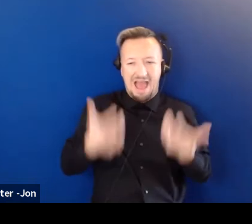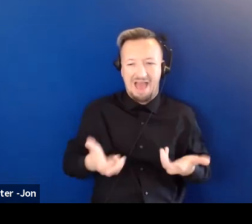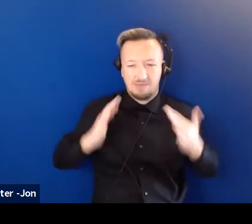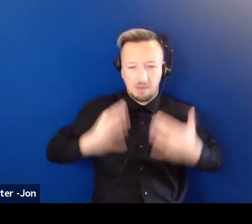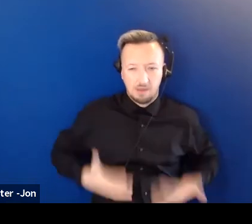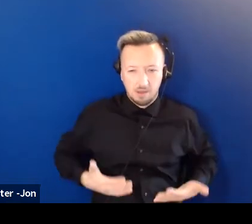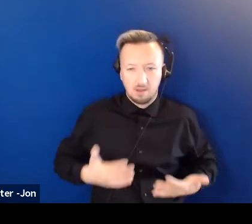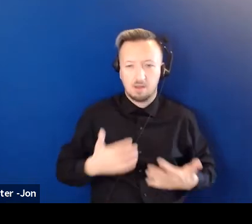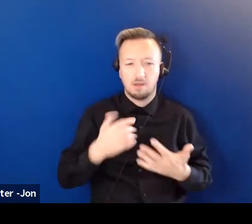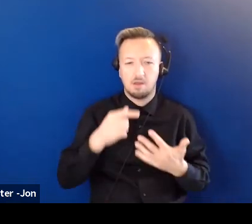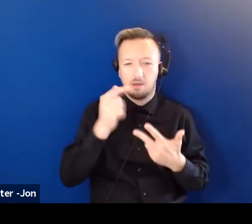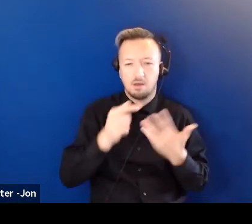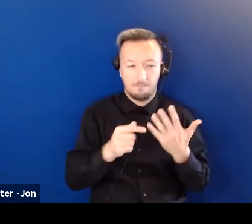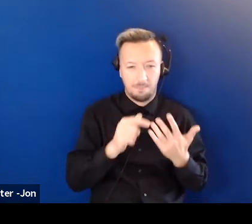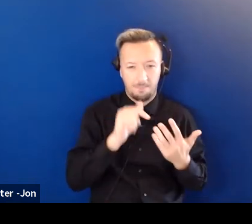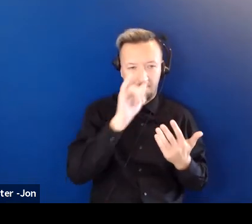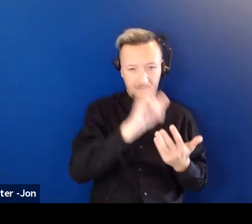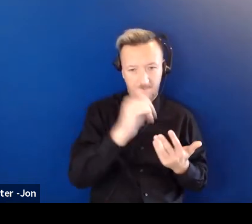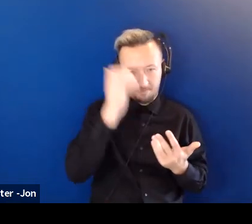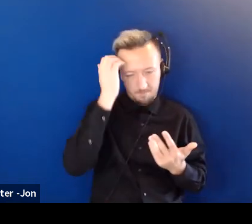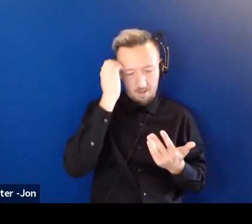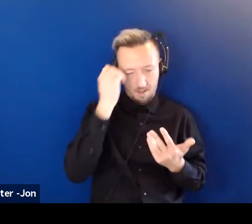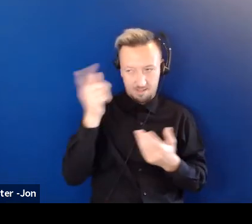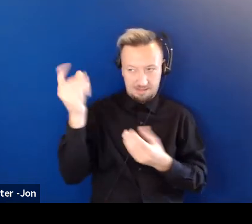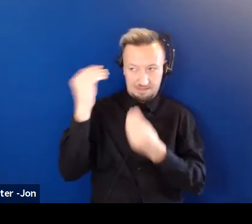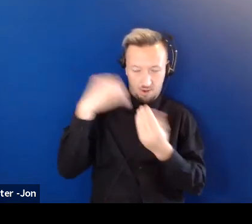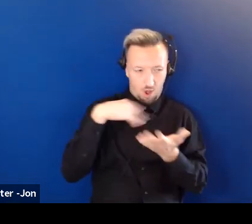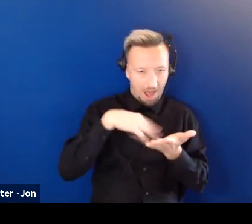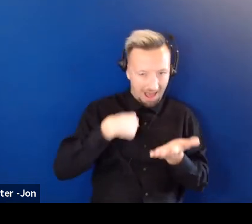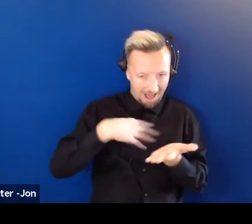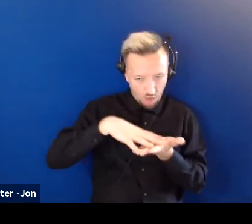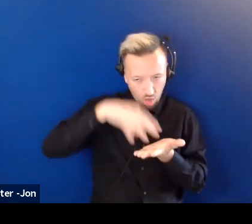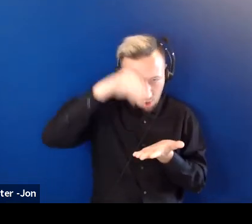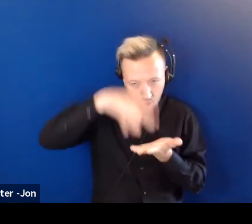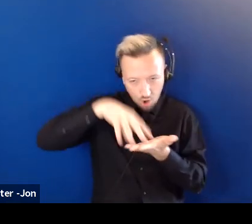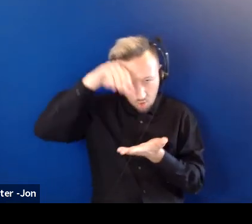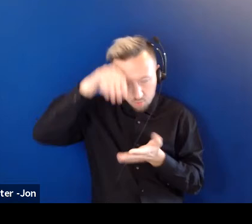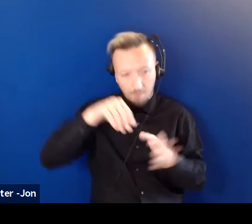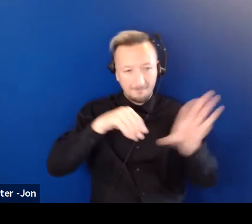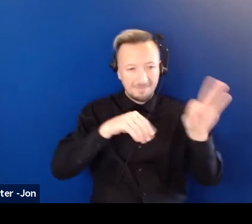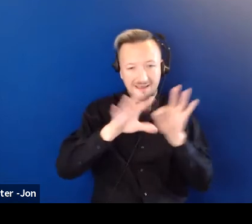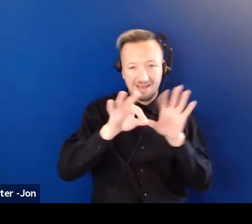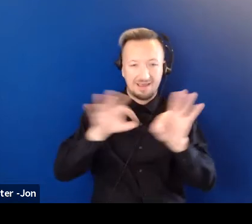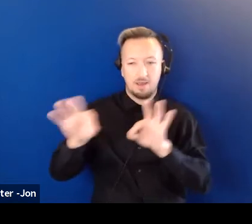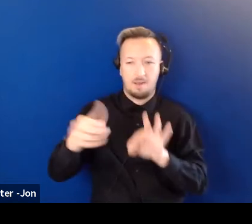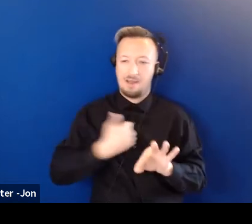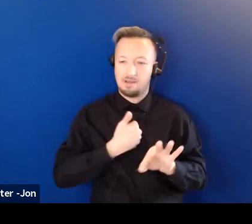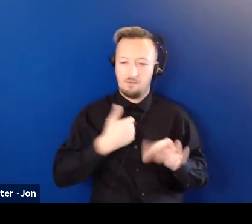was able to learn how to pick out my own clothes. And so I was able